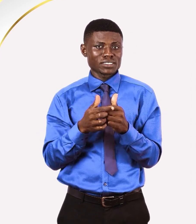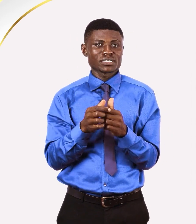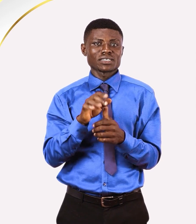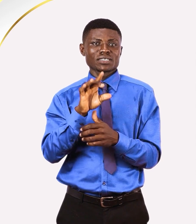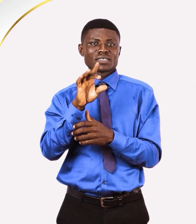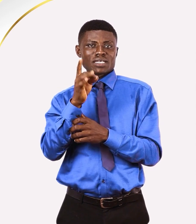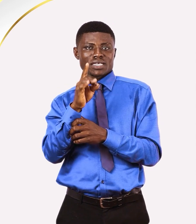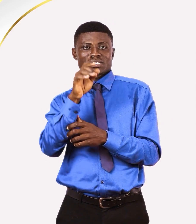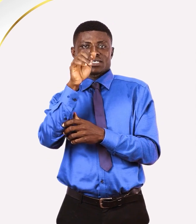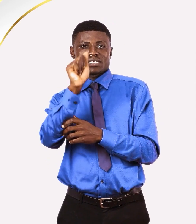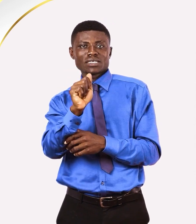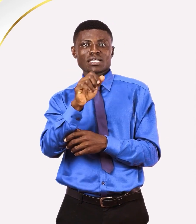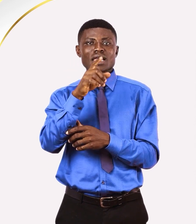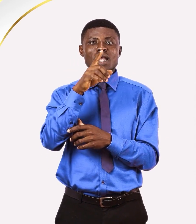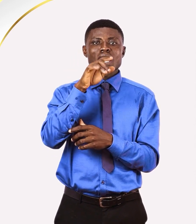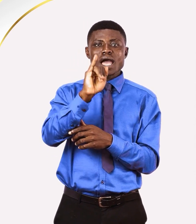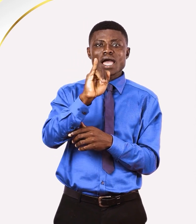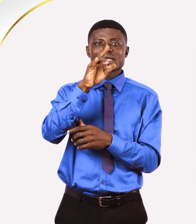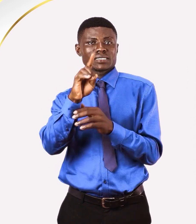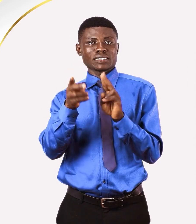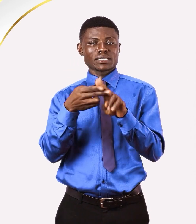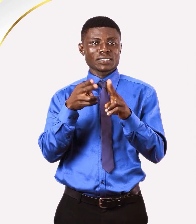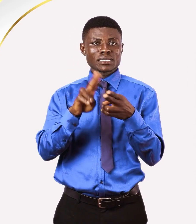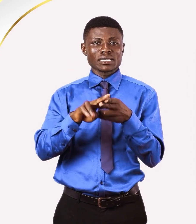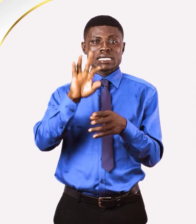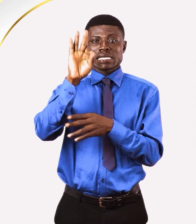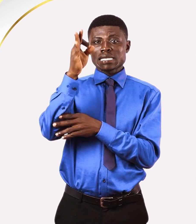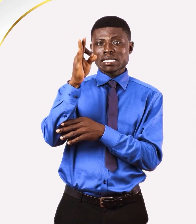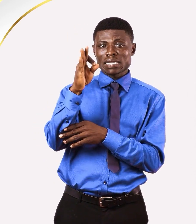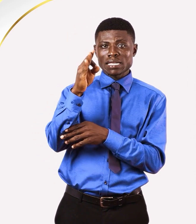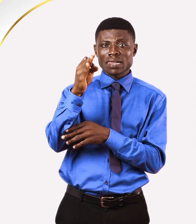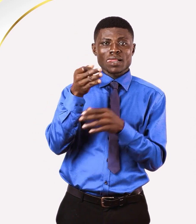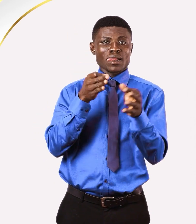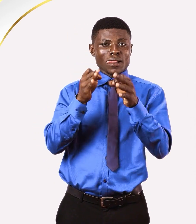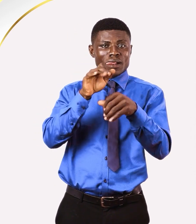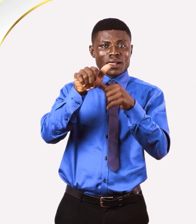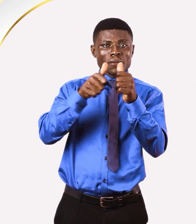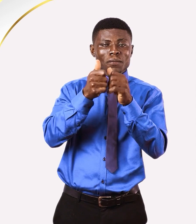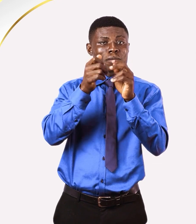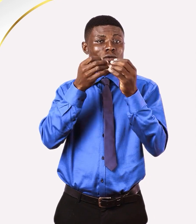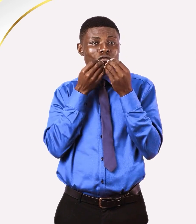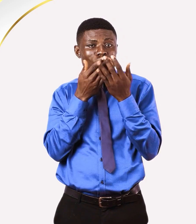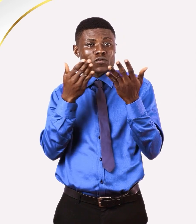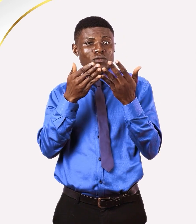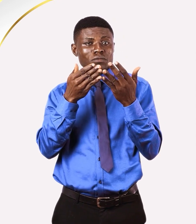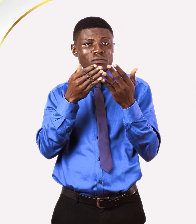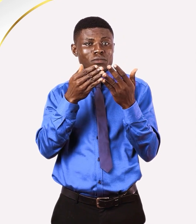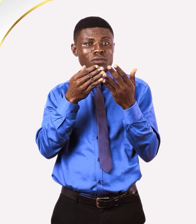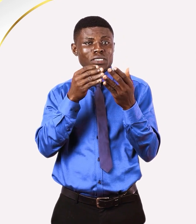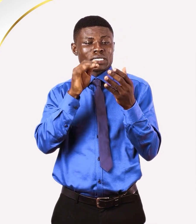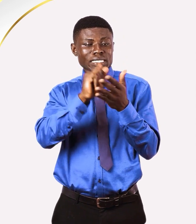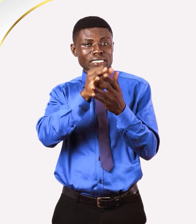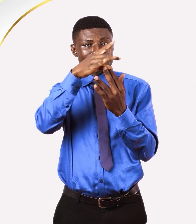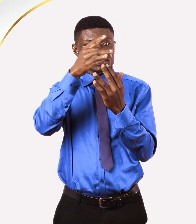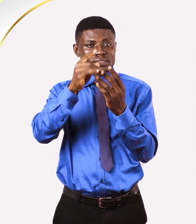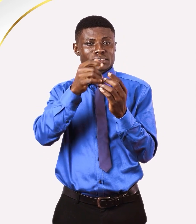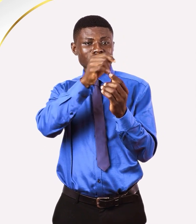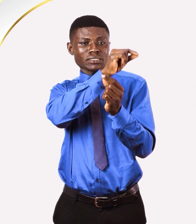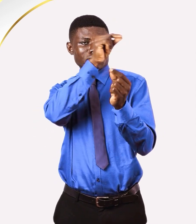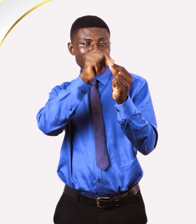driver's license. 8A. ID number. 9. Description of the information